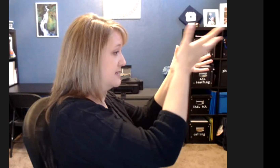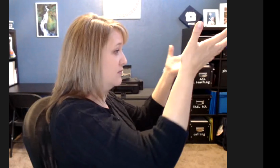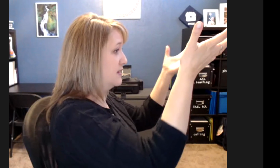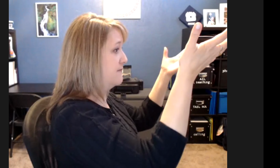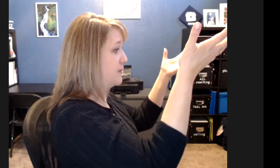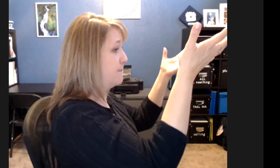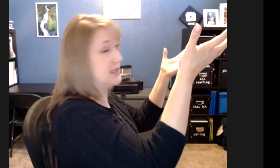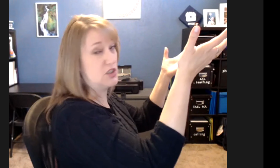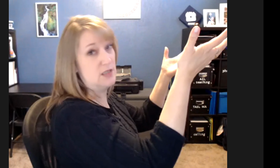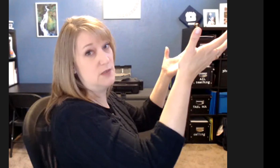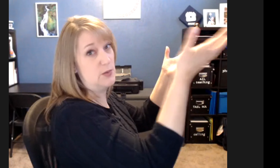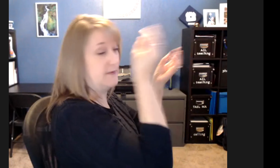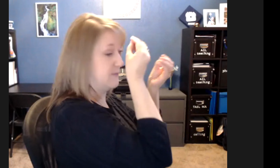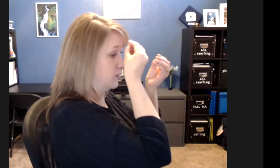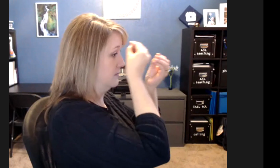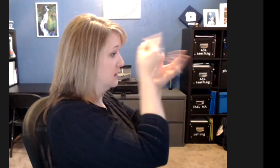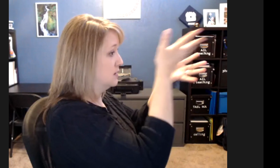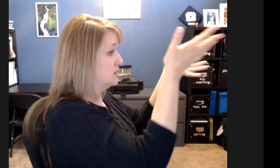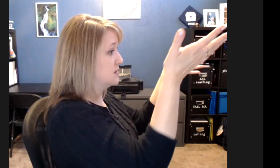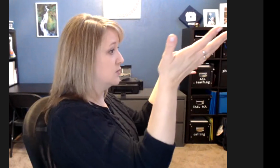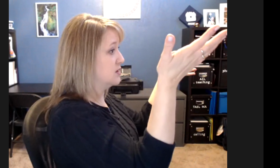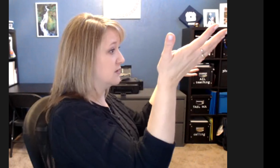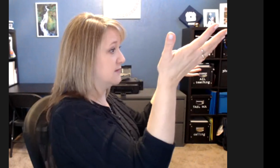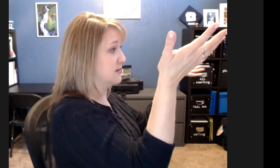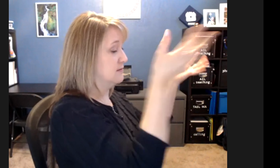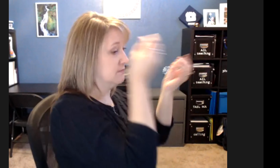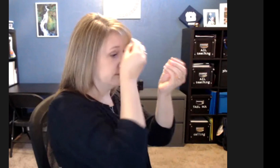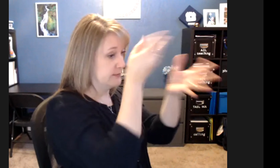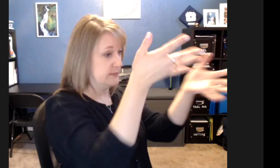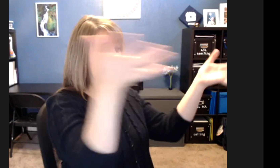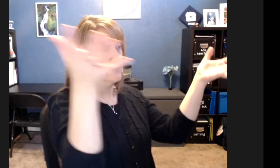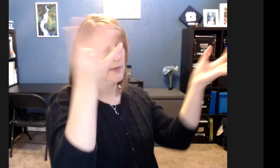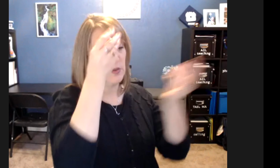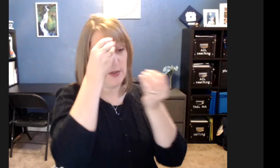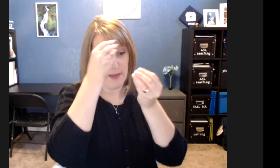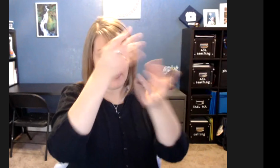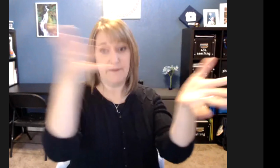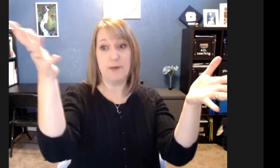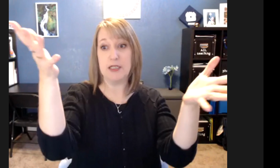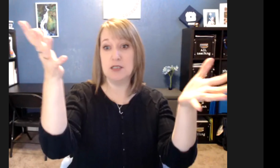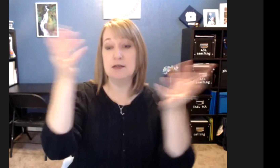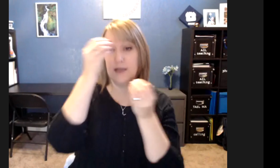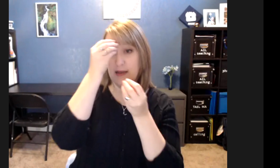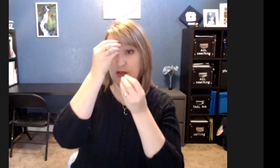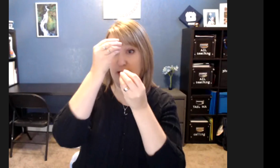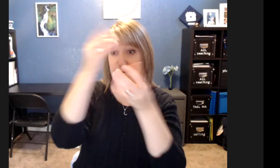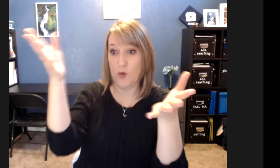out the information. When you inform someone, you give them the information. Okay, so